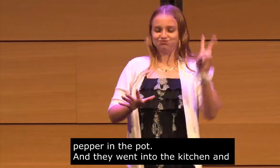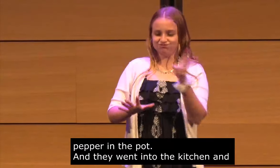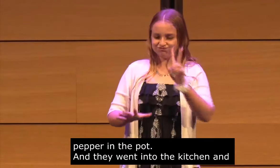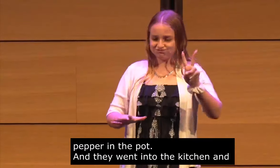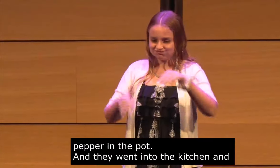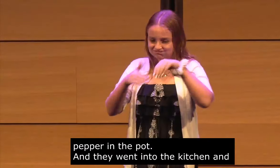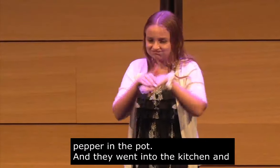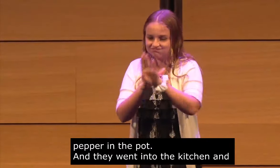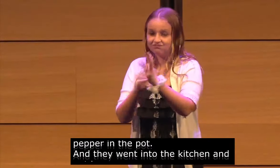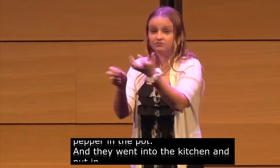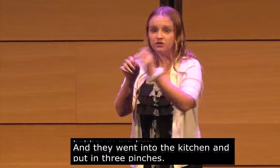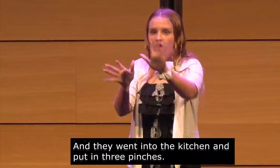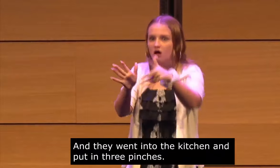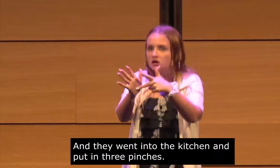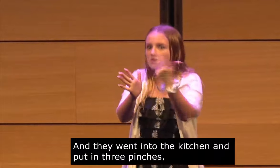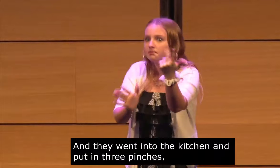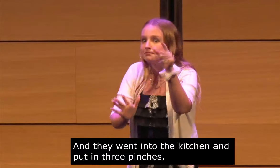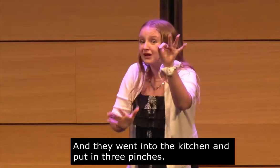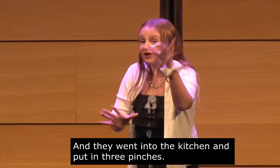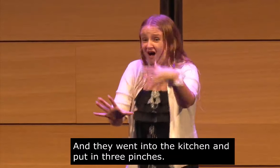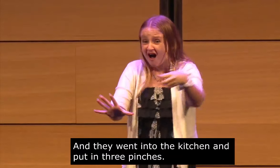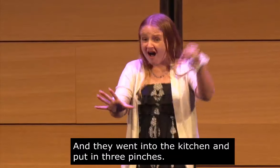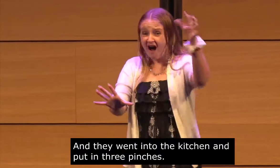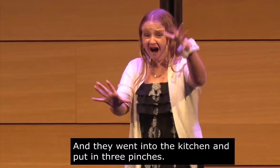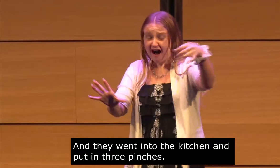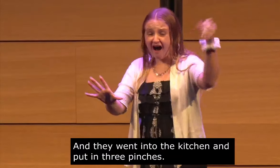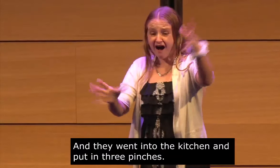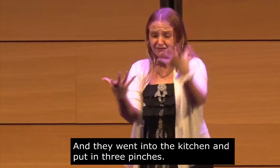the kitchen and put in 3 pinches.